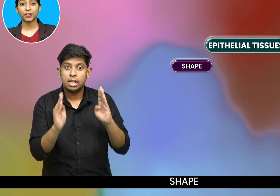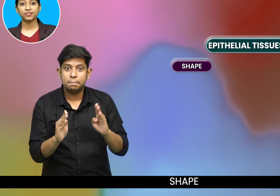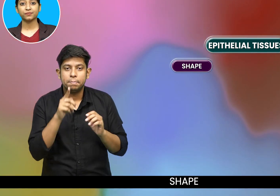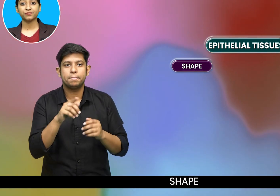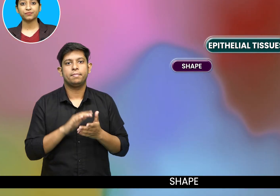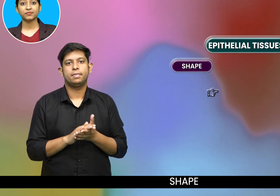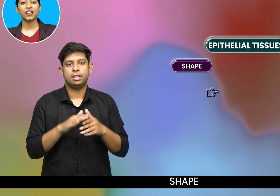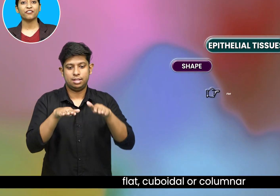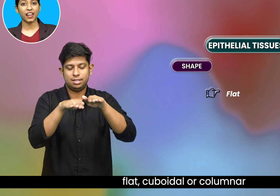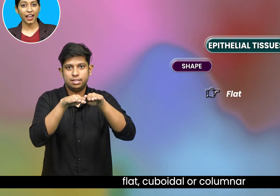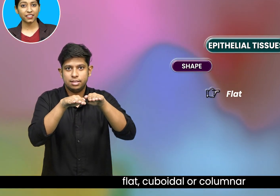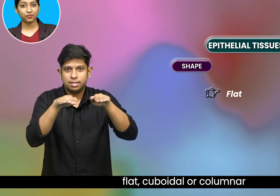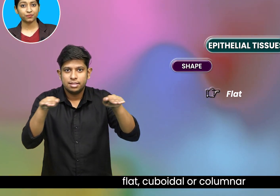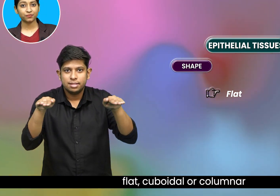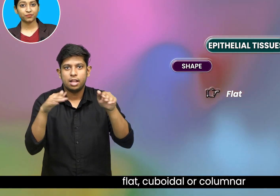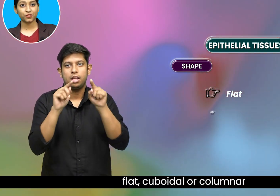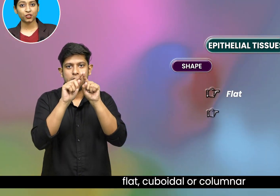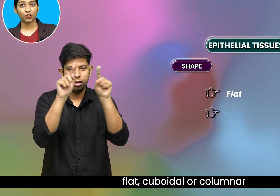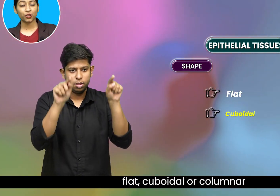Shape. Flat,